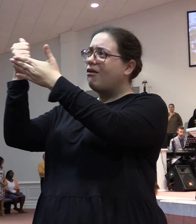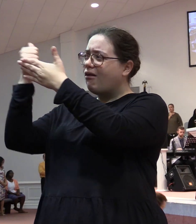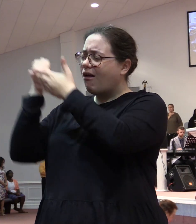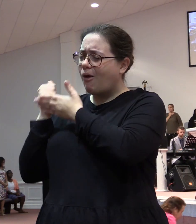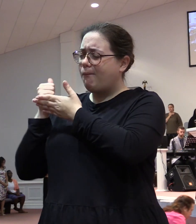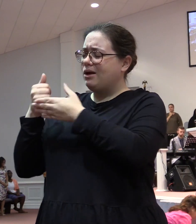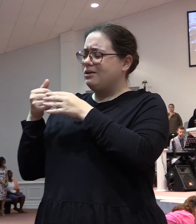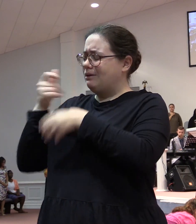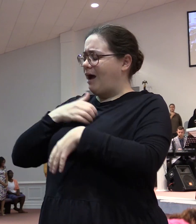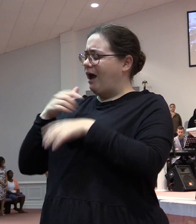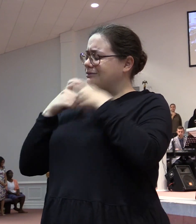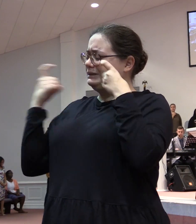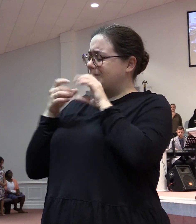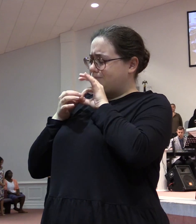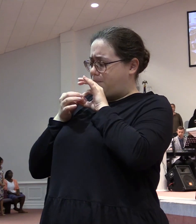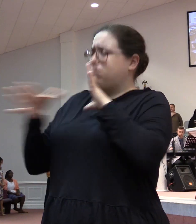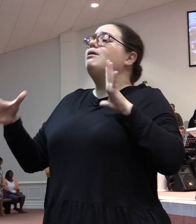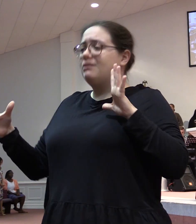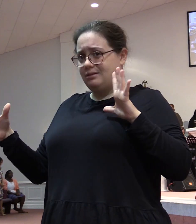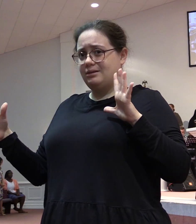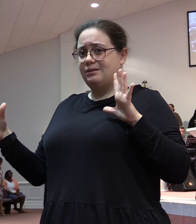this sin and this stronghold.